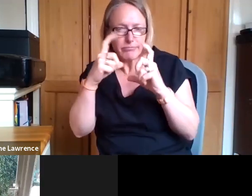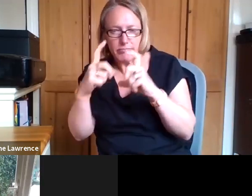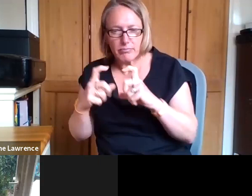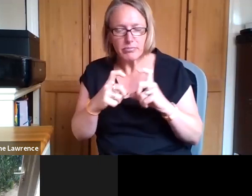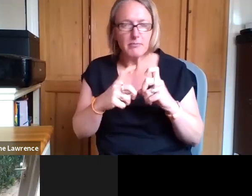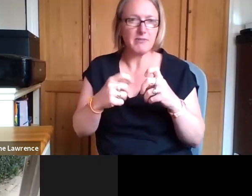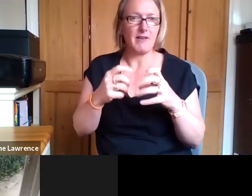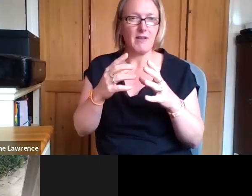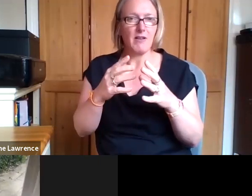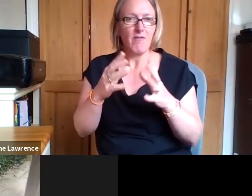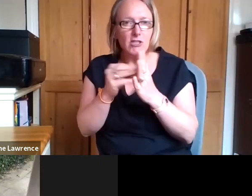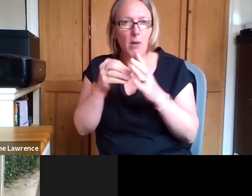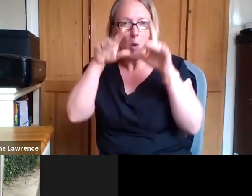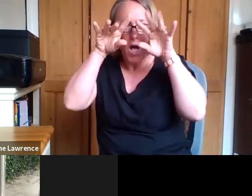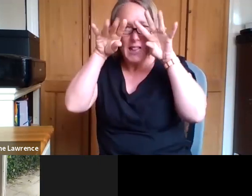eyelashes.